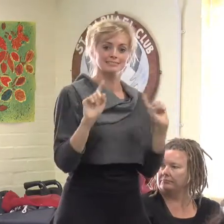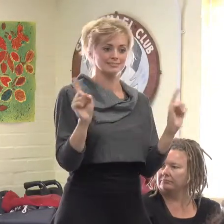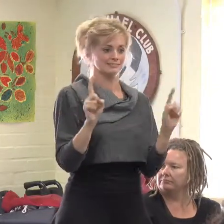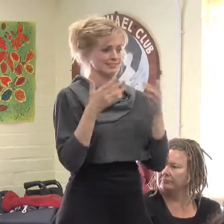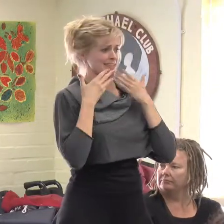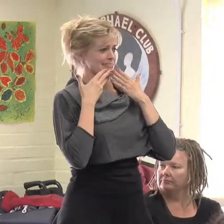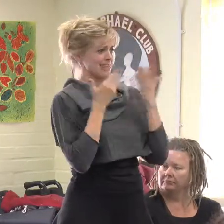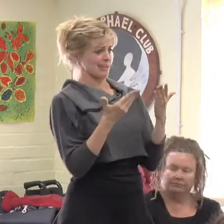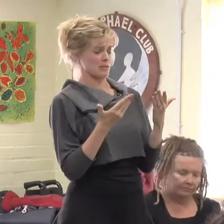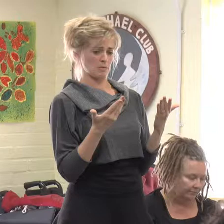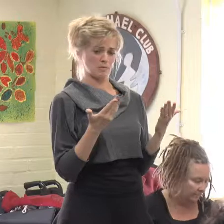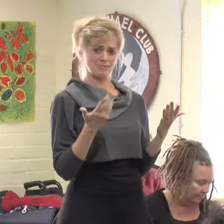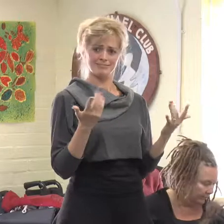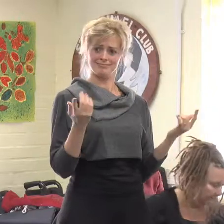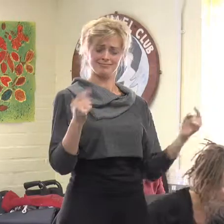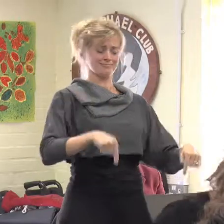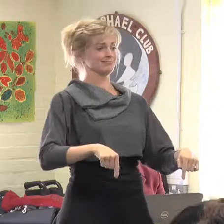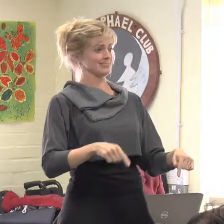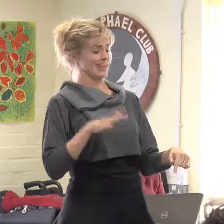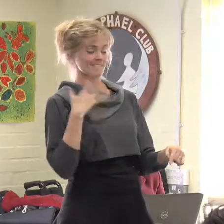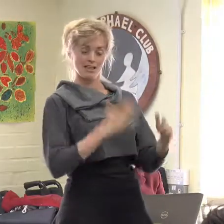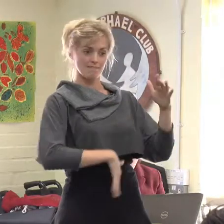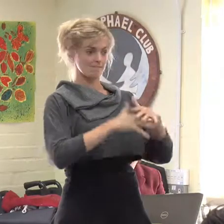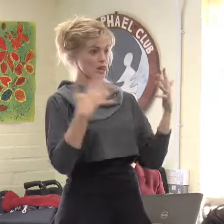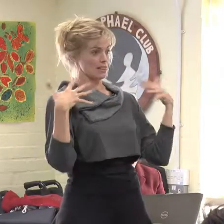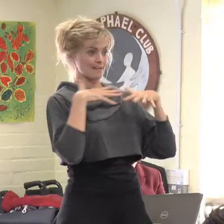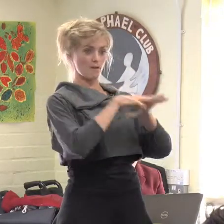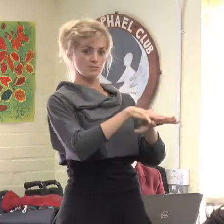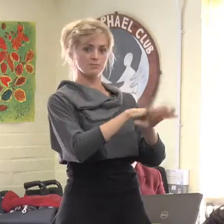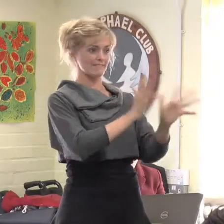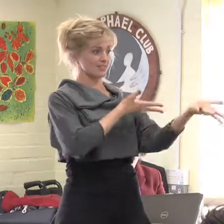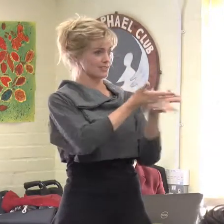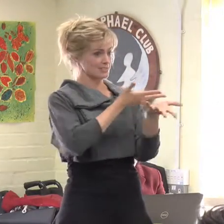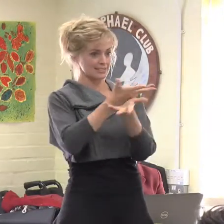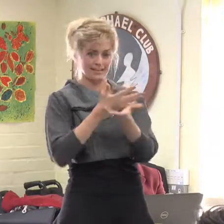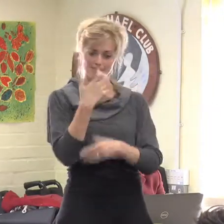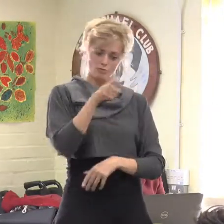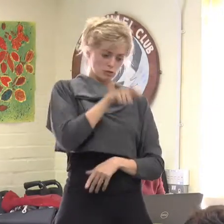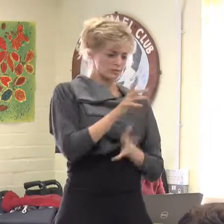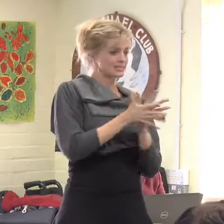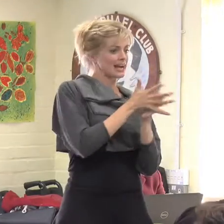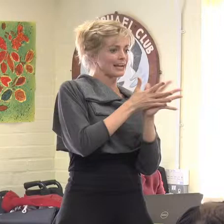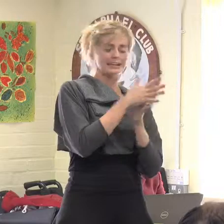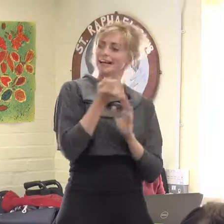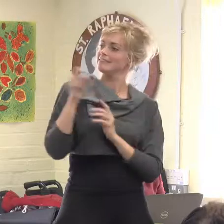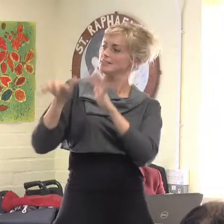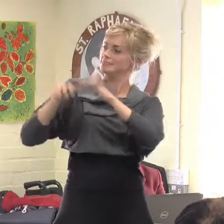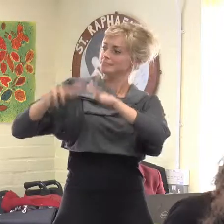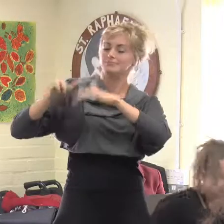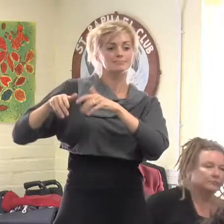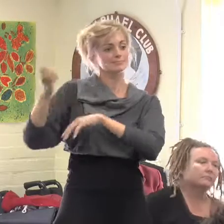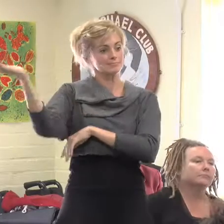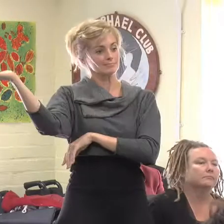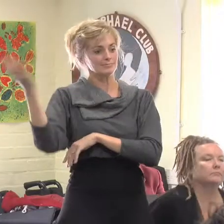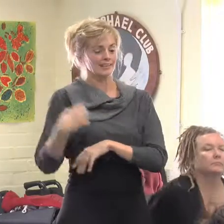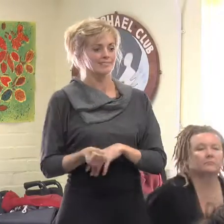in what seems to be a genuinely inclusive hustings. We've got somebody signing here, we've got the stuff appearing on the screen